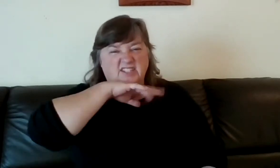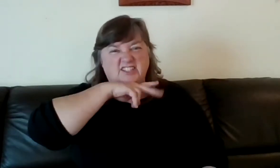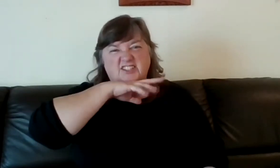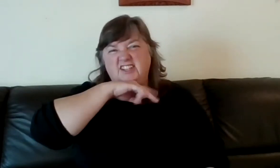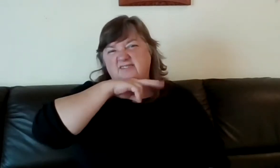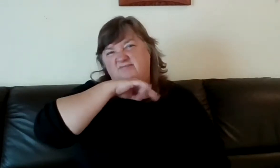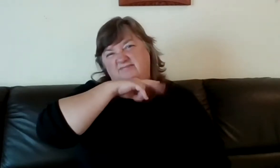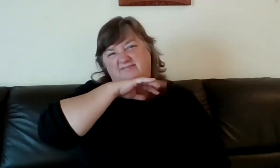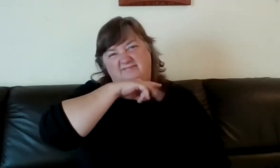Dirty.